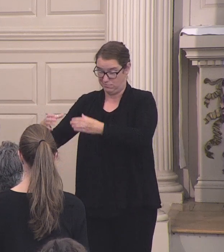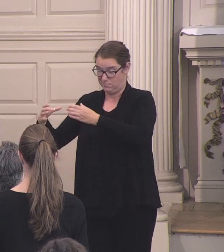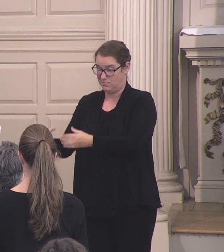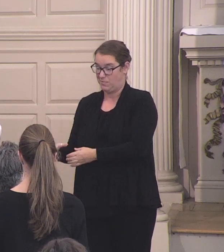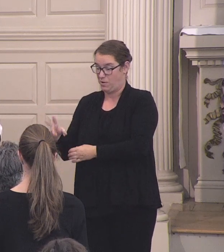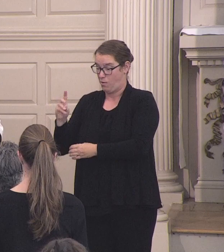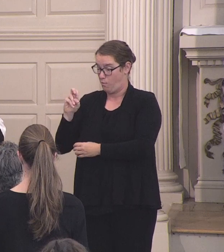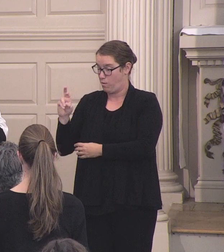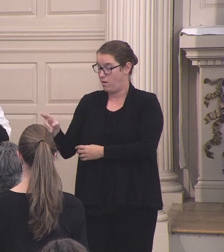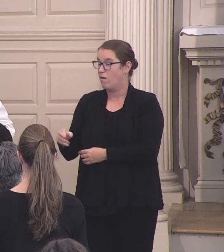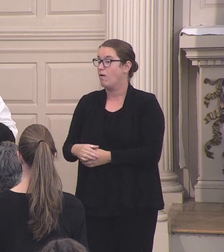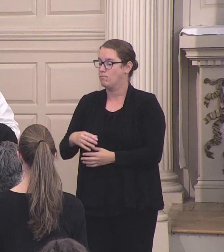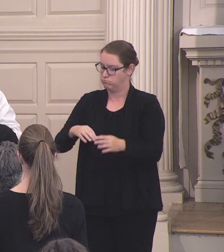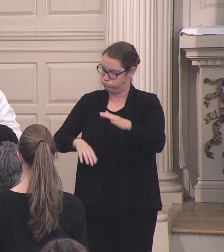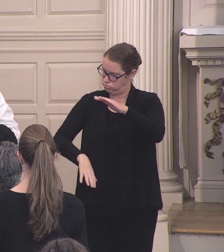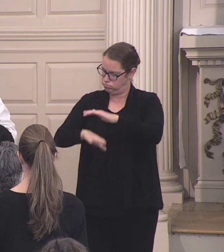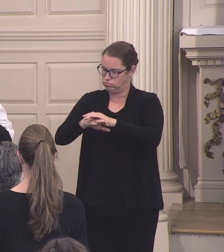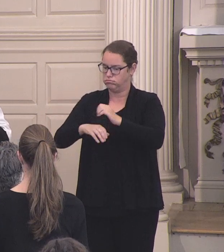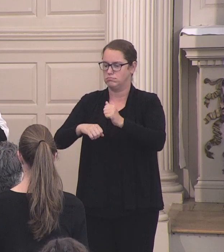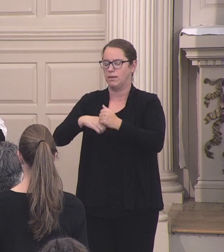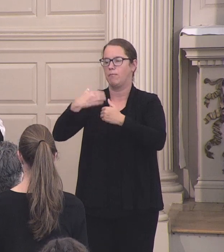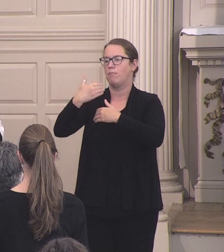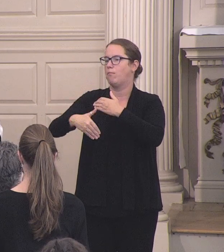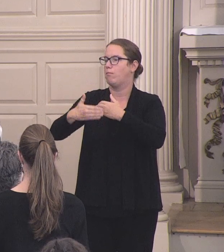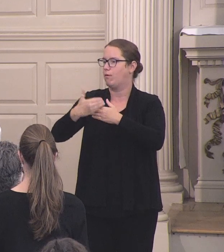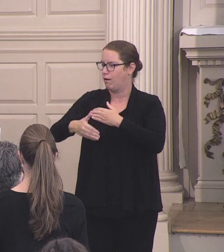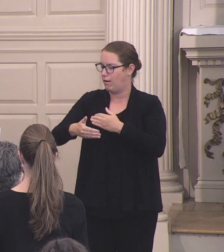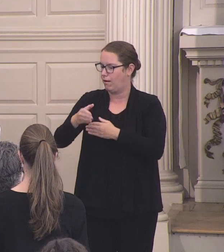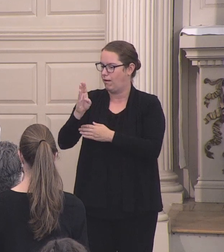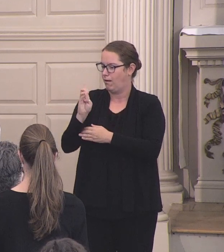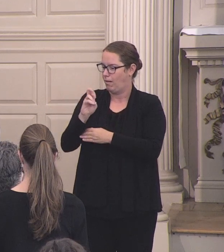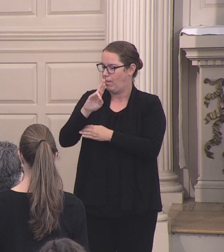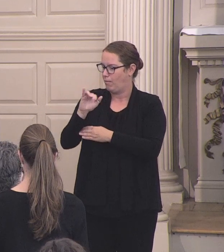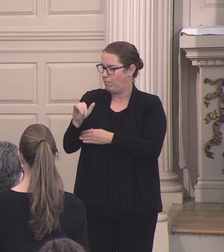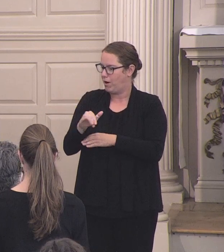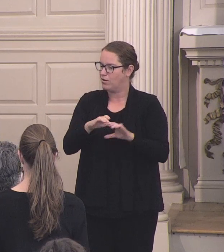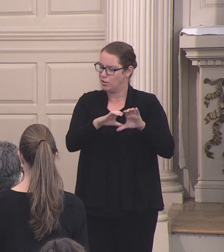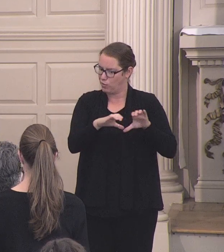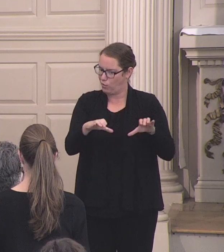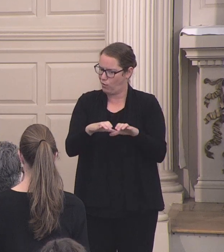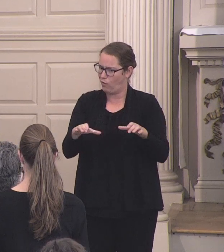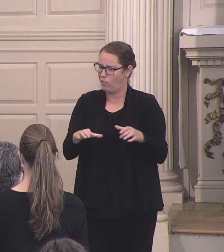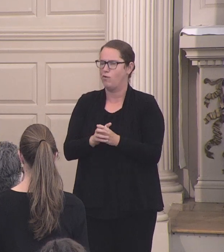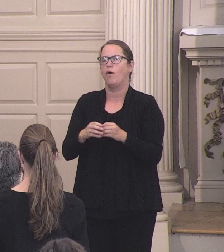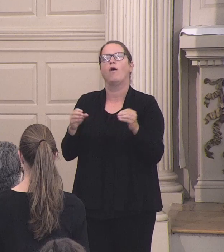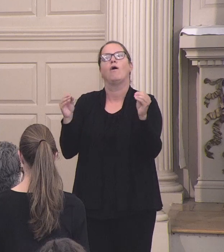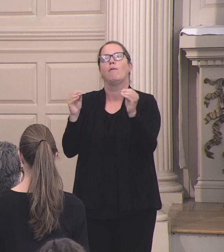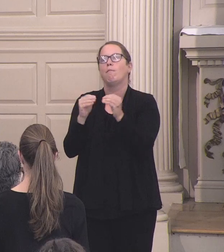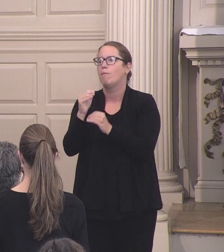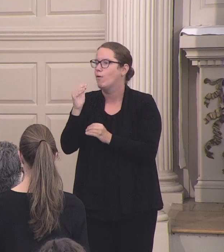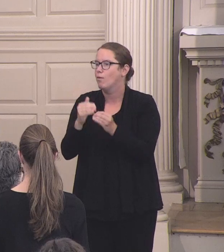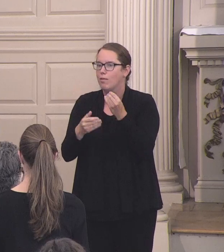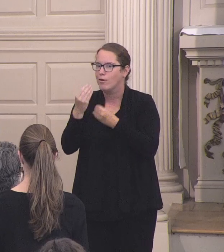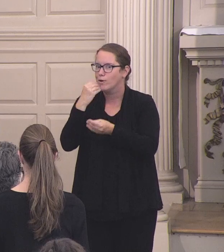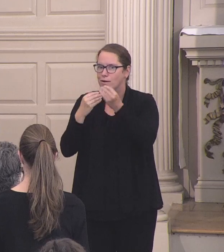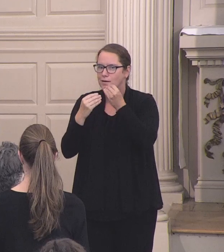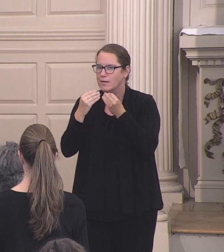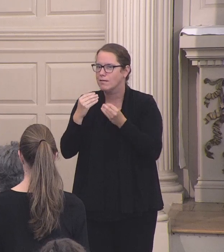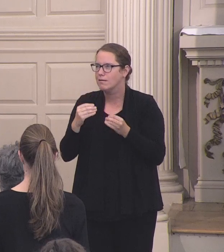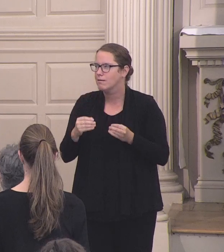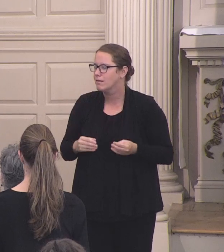barley loaves that had been more than they could eat.